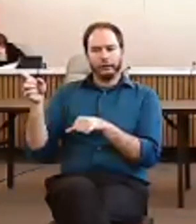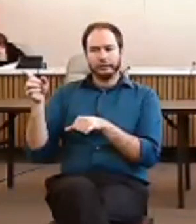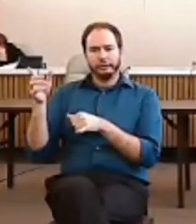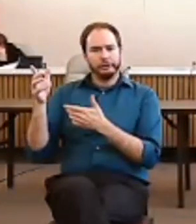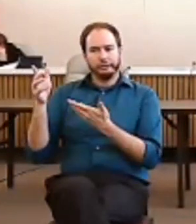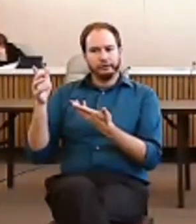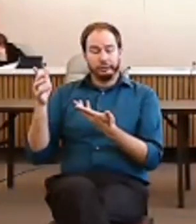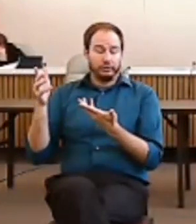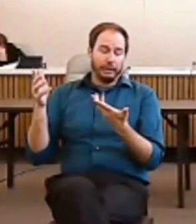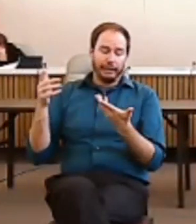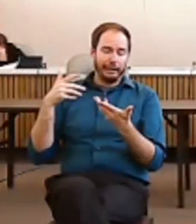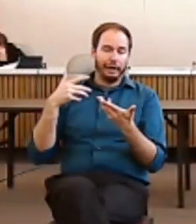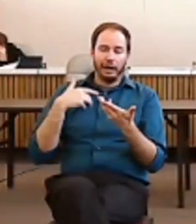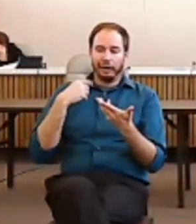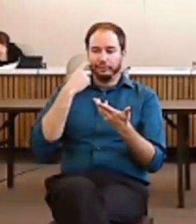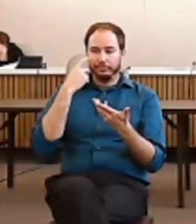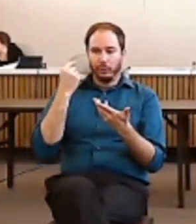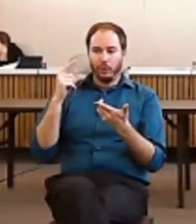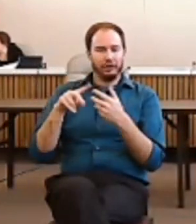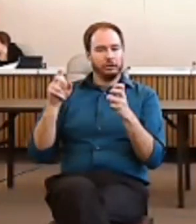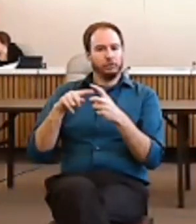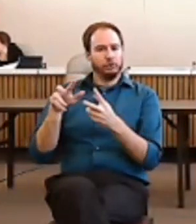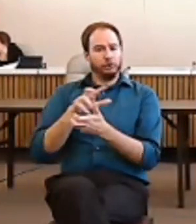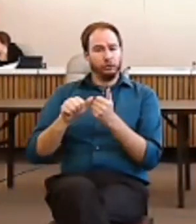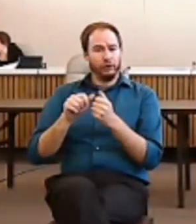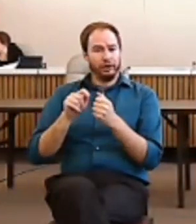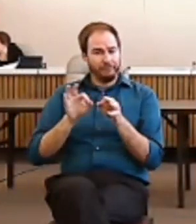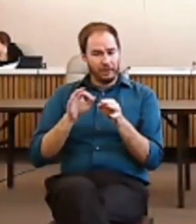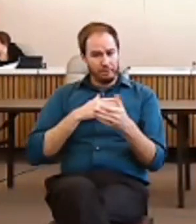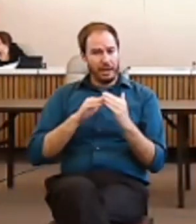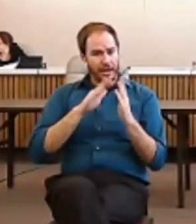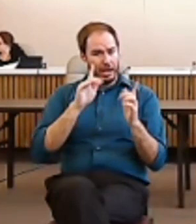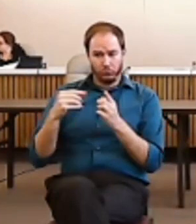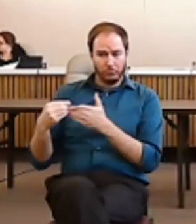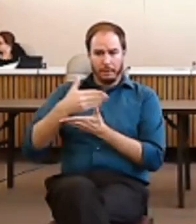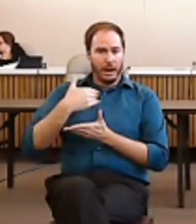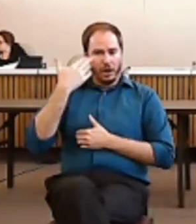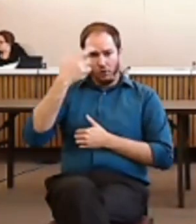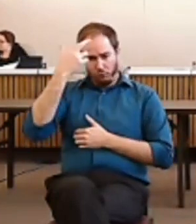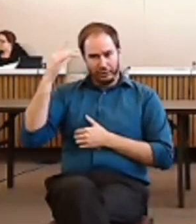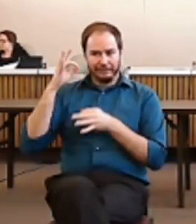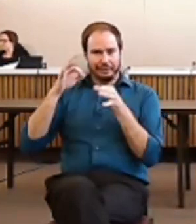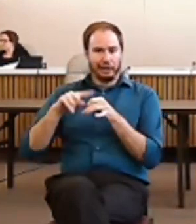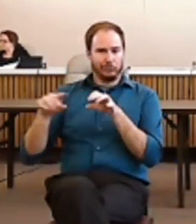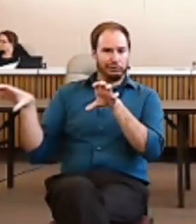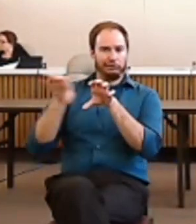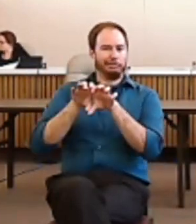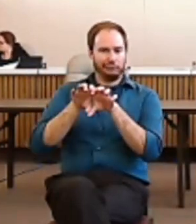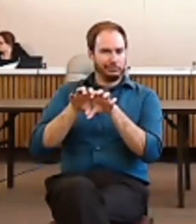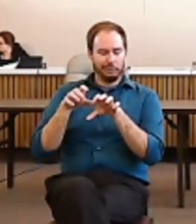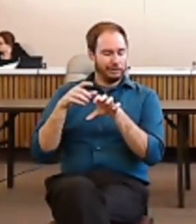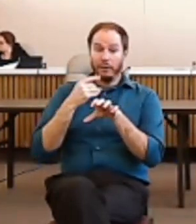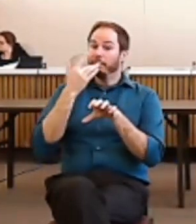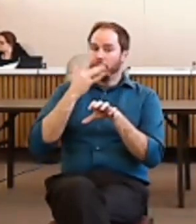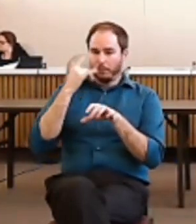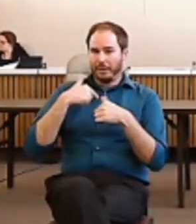all I can suspect is it was to destroy the value of my house so he could acquire it. I don't know what other reason there would be for that. But fortunately,